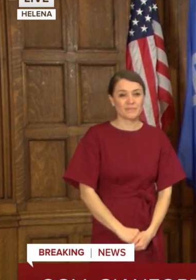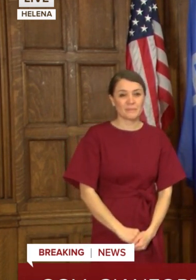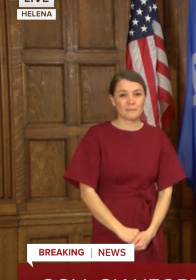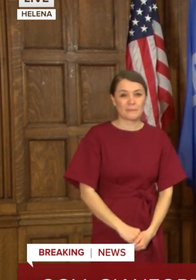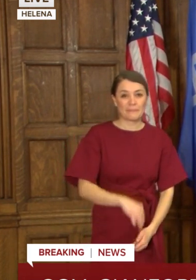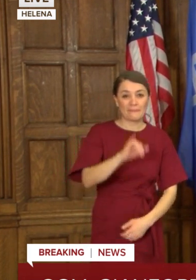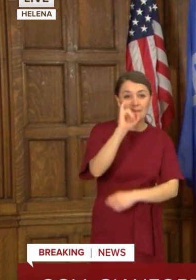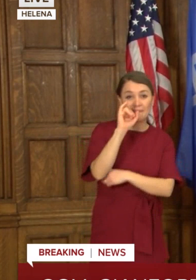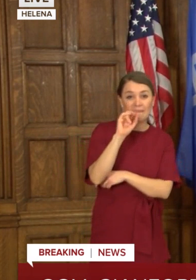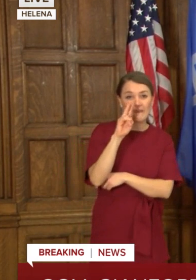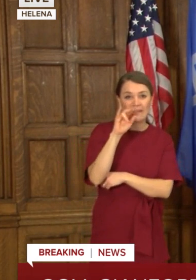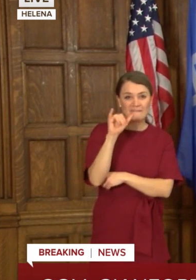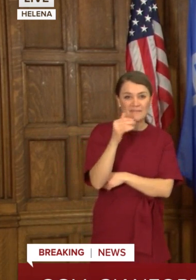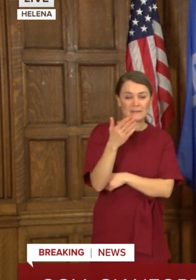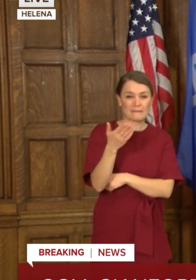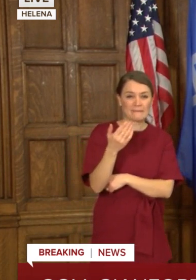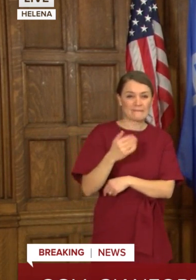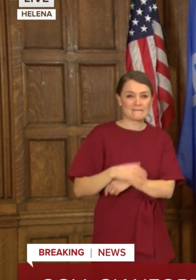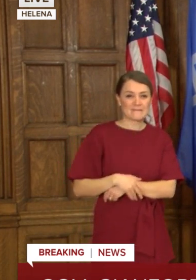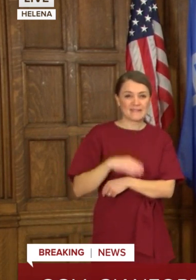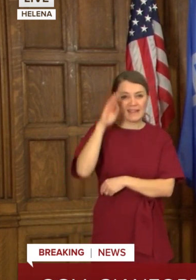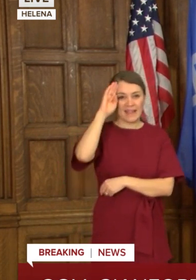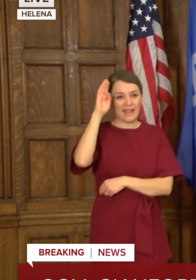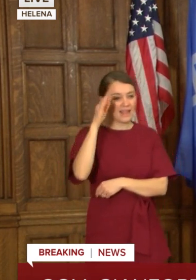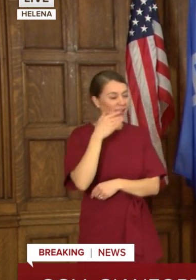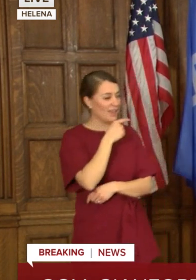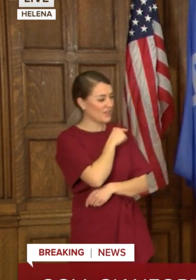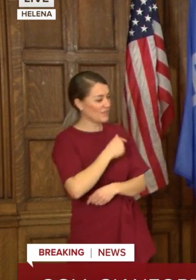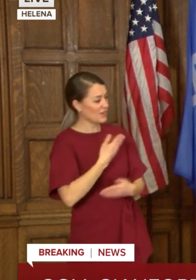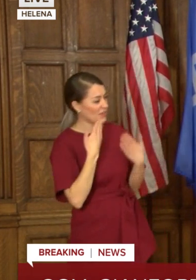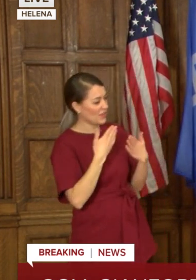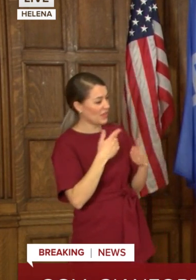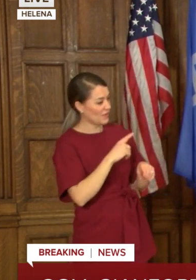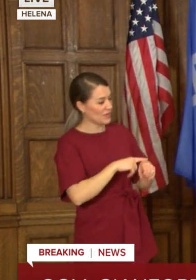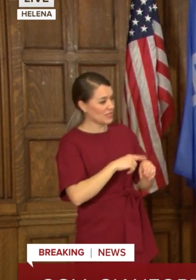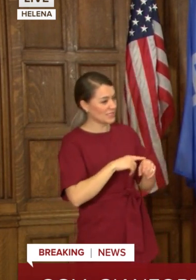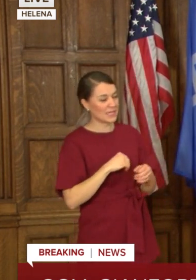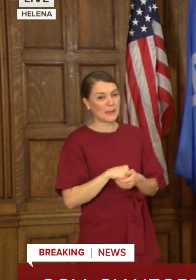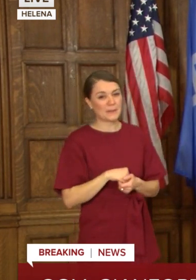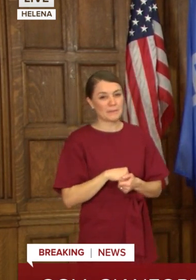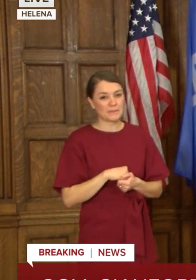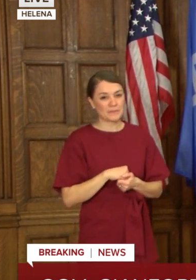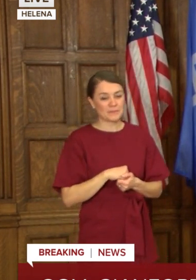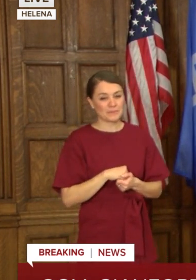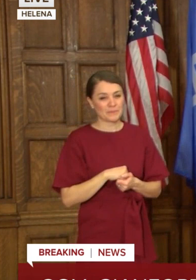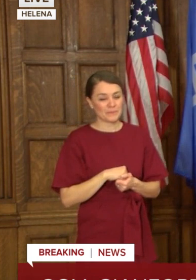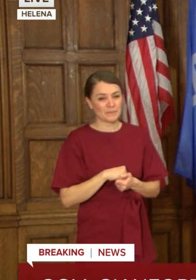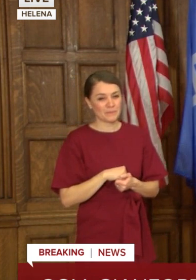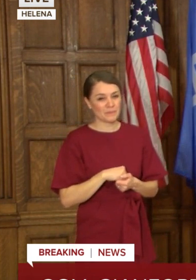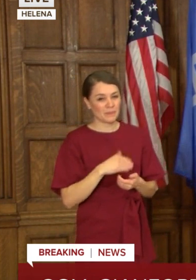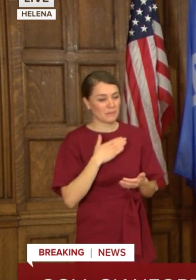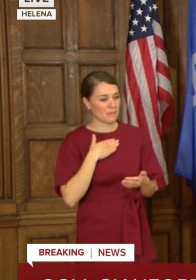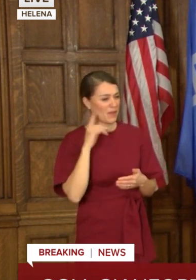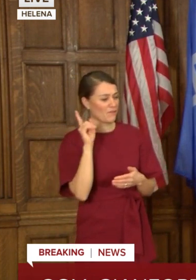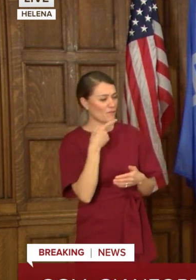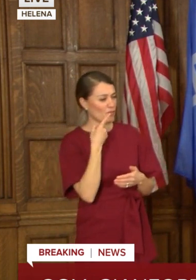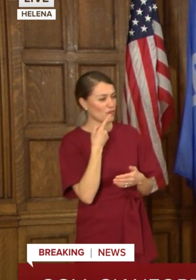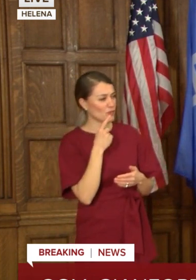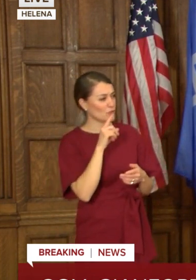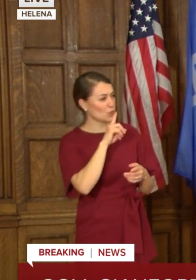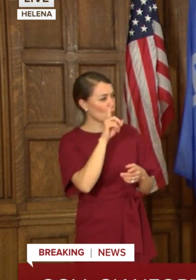Yes, Ivy. Hi, Governor. Thank you for taking the time today. This is Iris Samuels with the Associated Press. And my first question